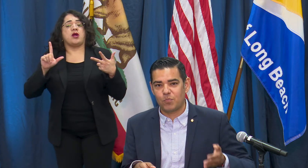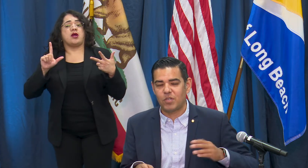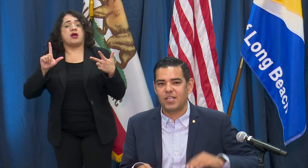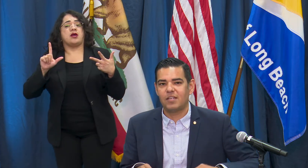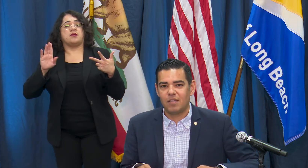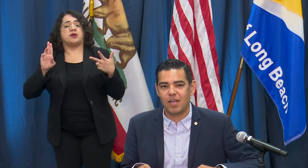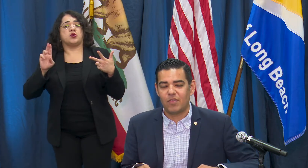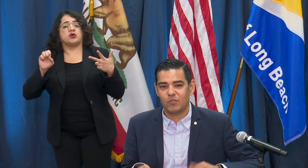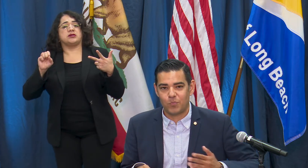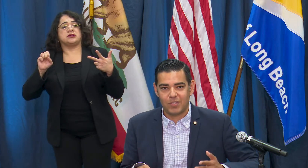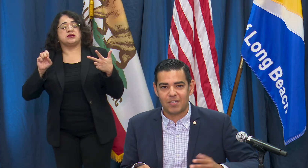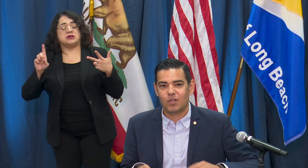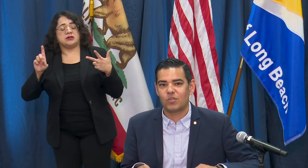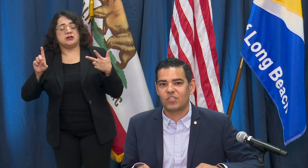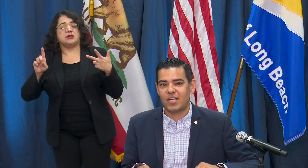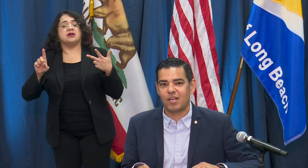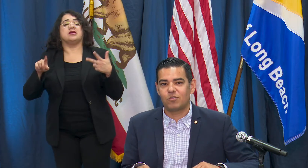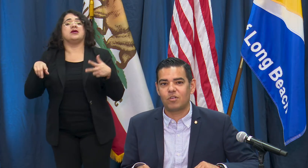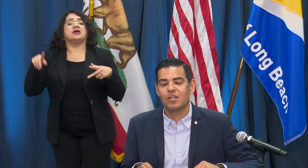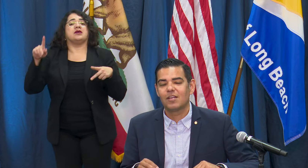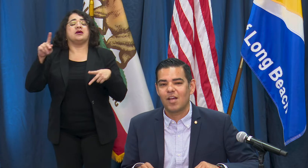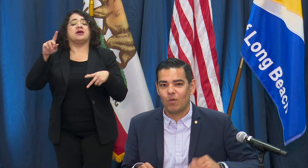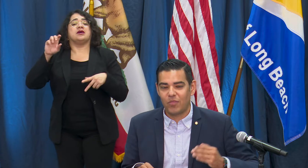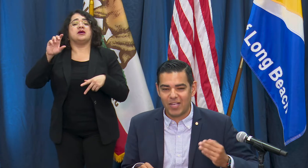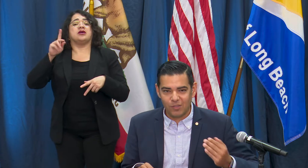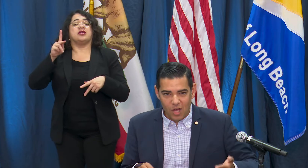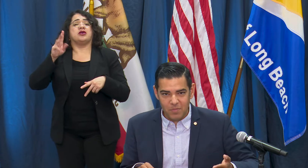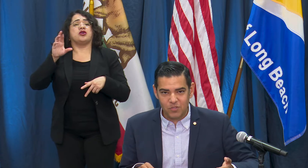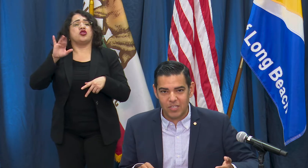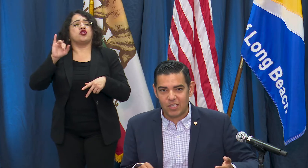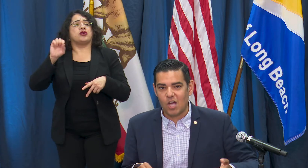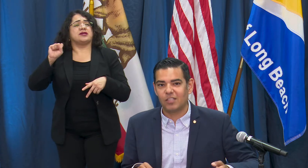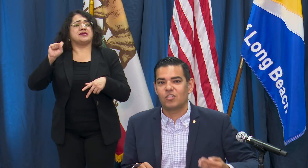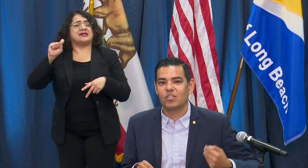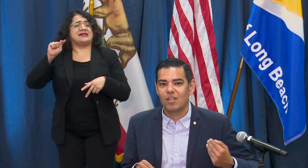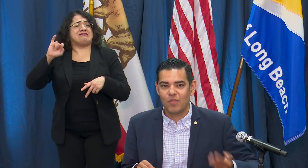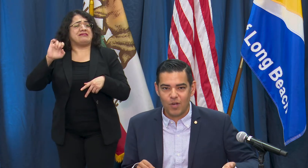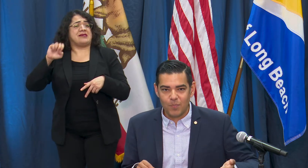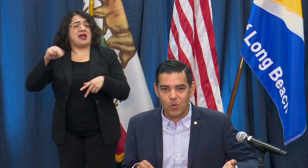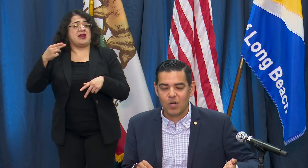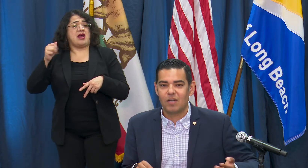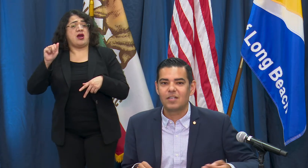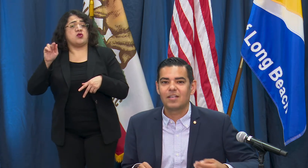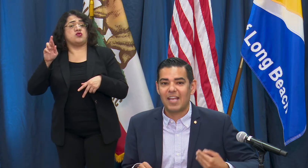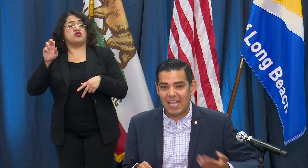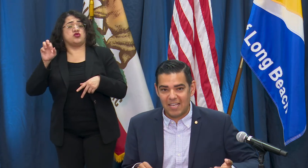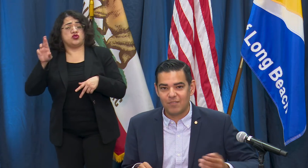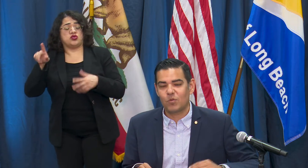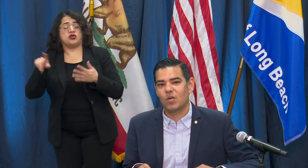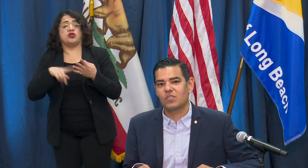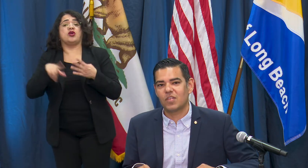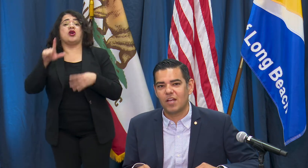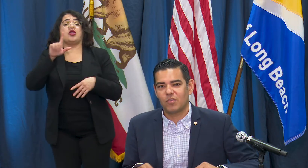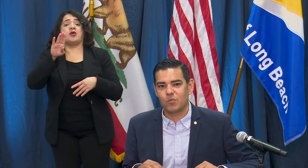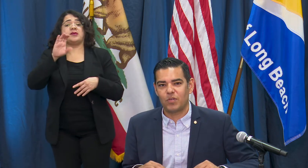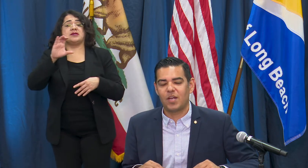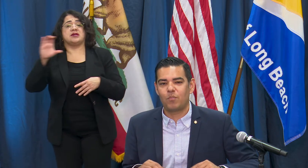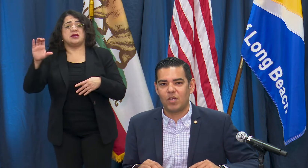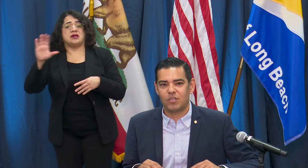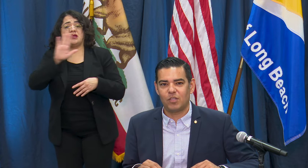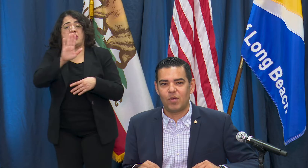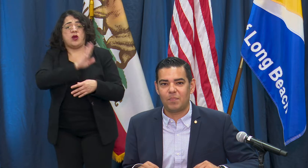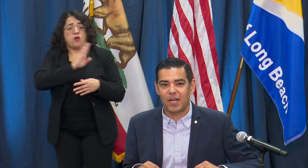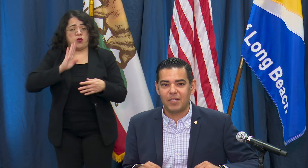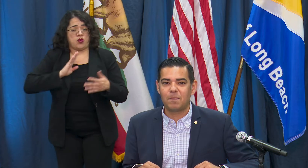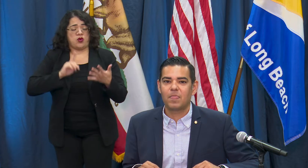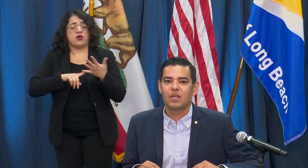and the superintendent, Chris Steinhauser. I want to thank Long Beach City College, their board, and of course, the superintendent